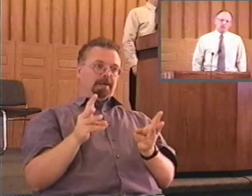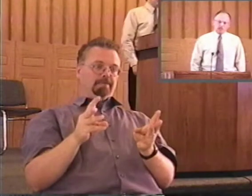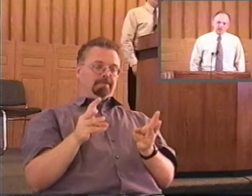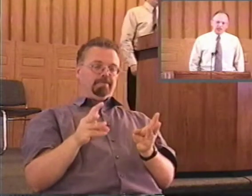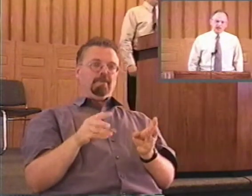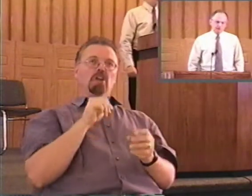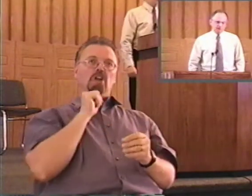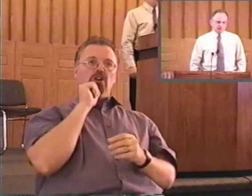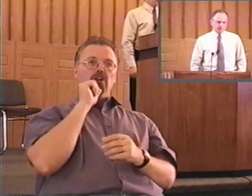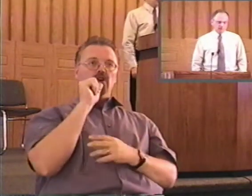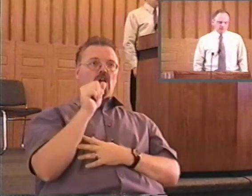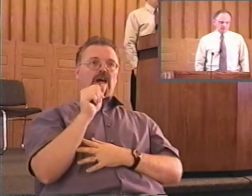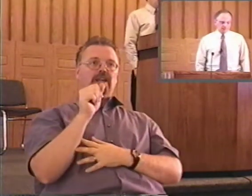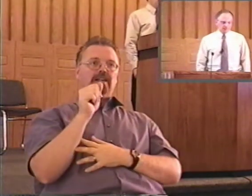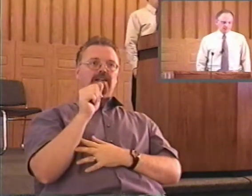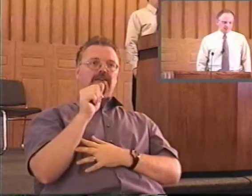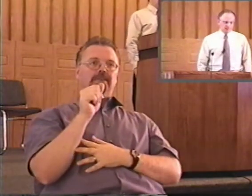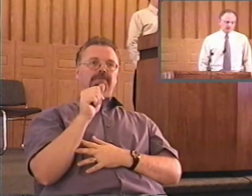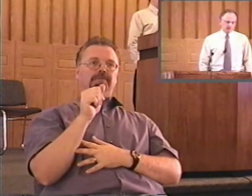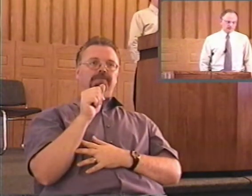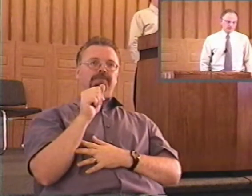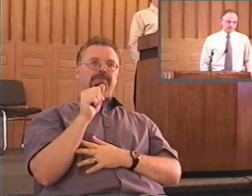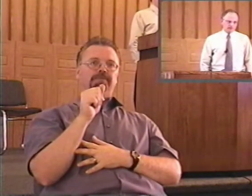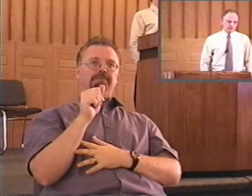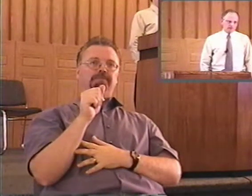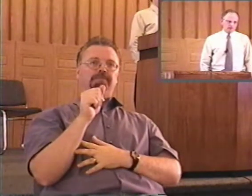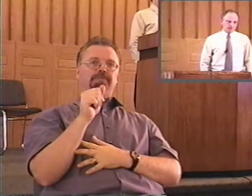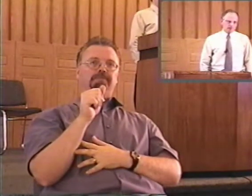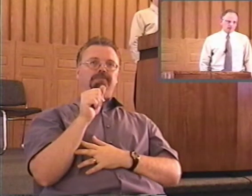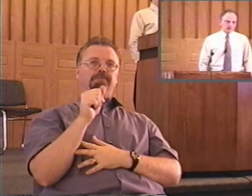not safe.